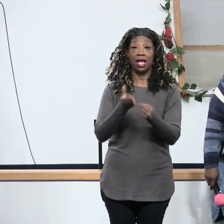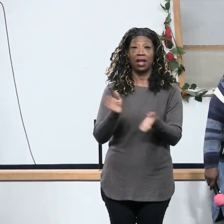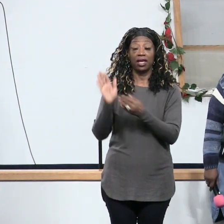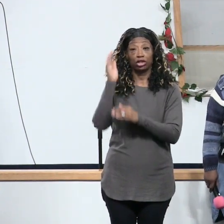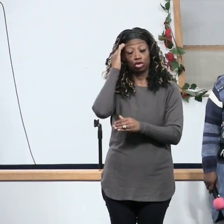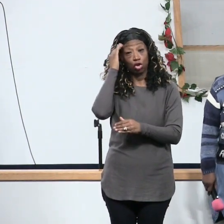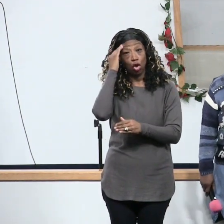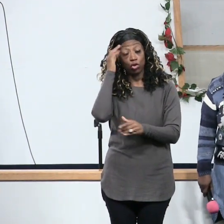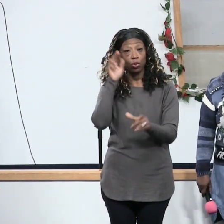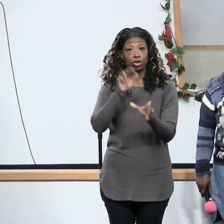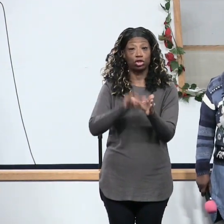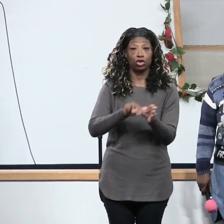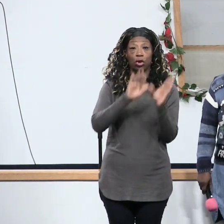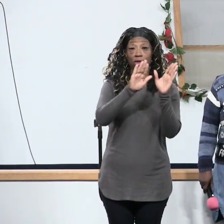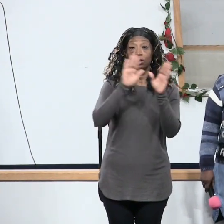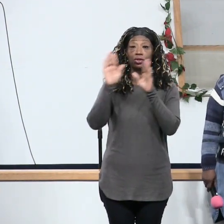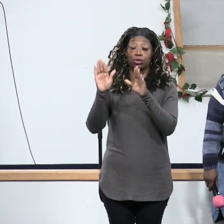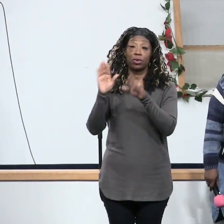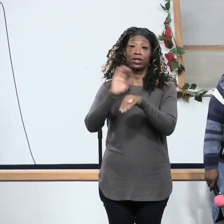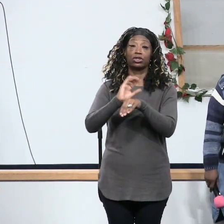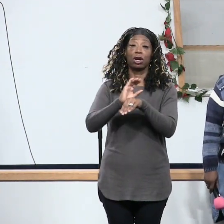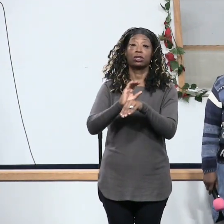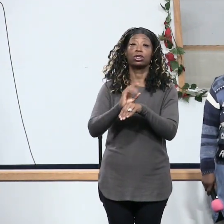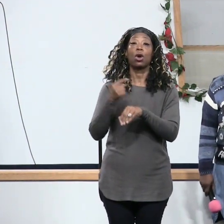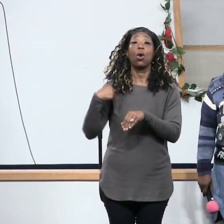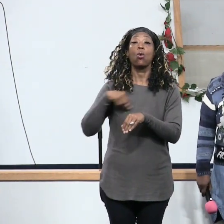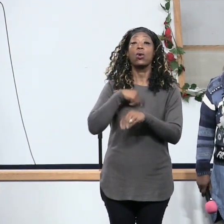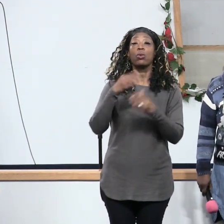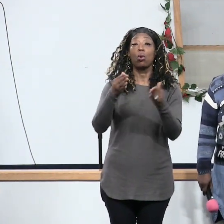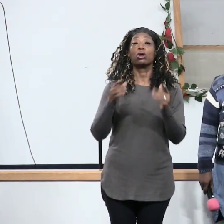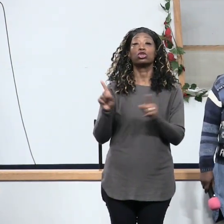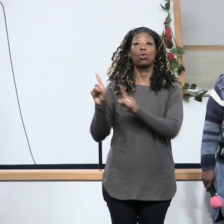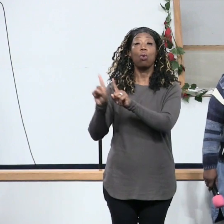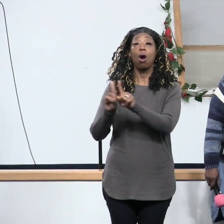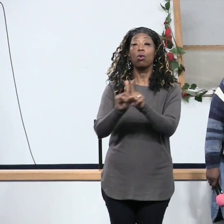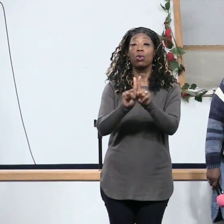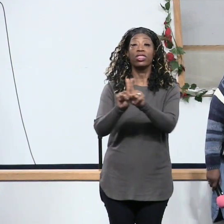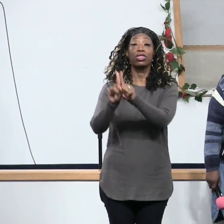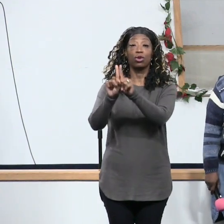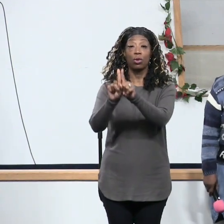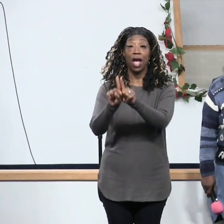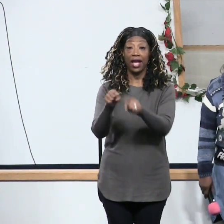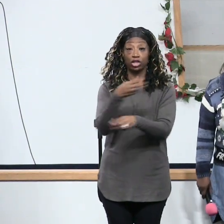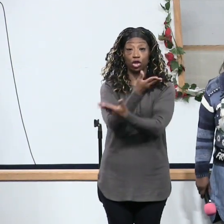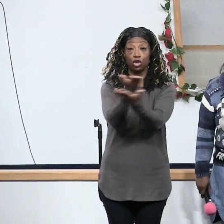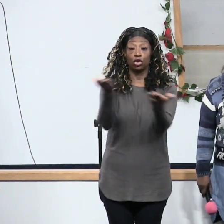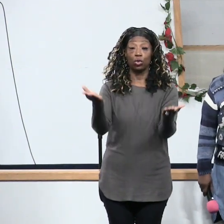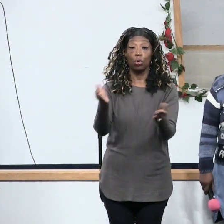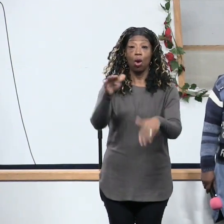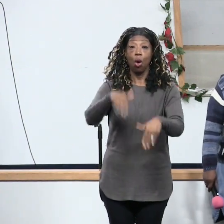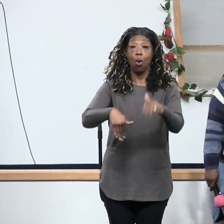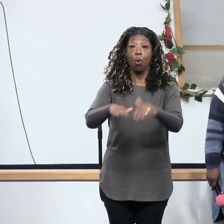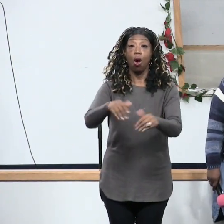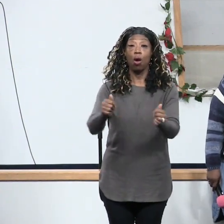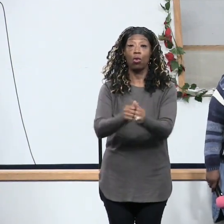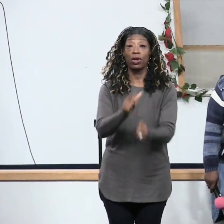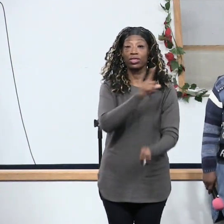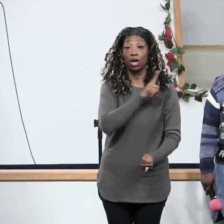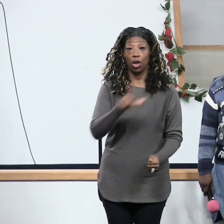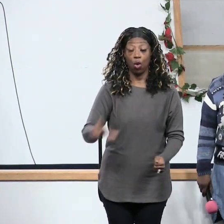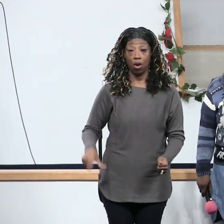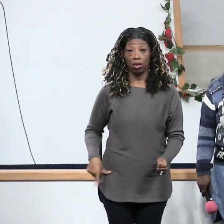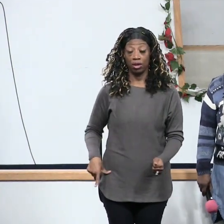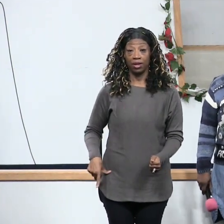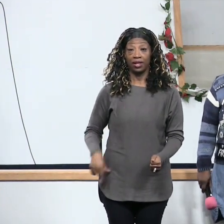we would love to walk alongside you as you walk with the Lord. And you online, if you're giving your life to the